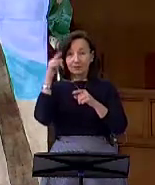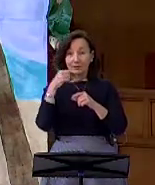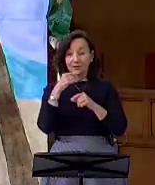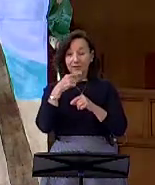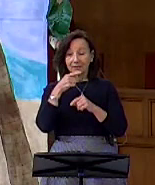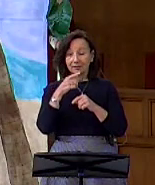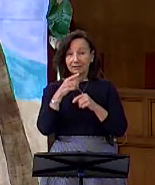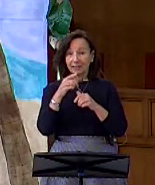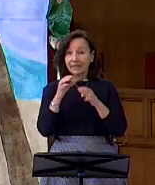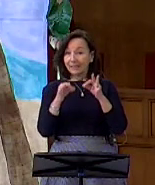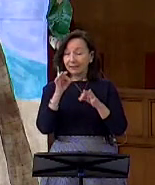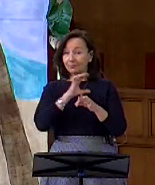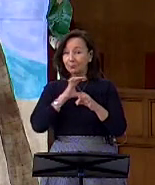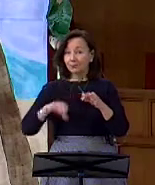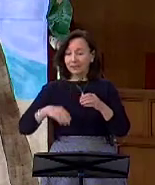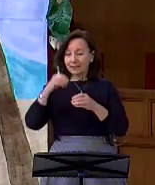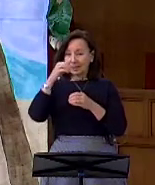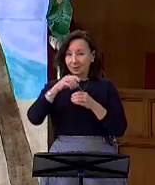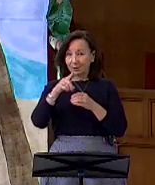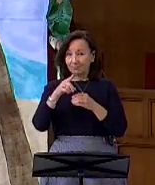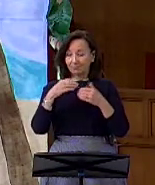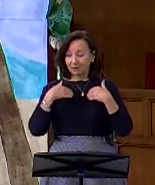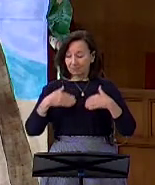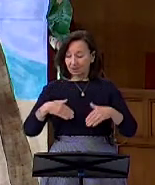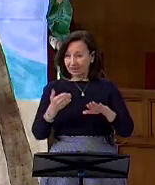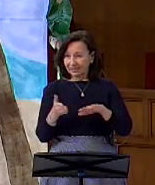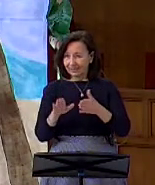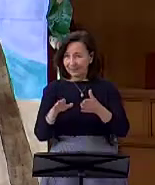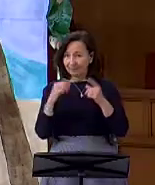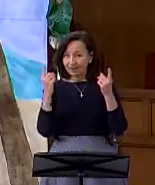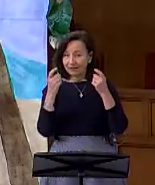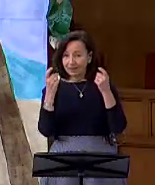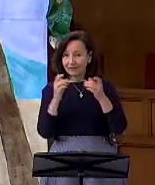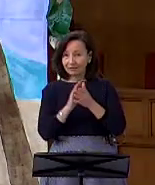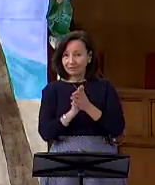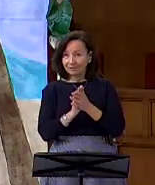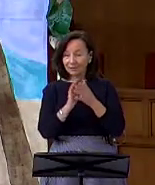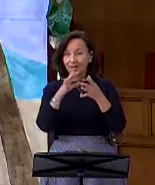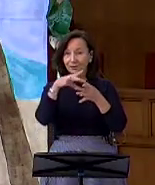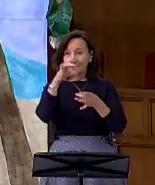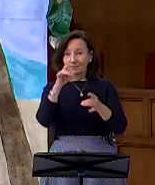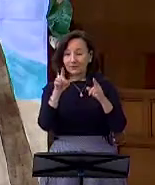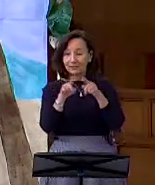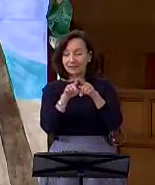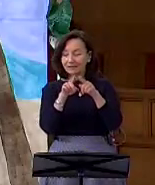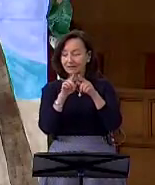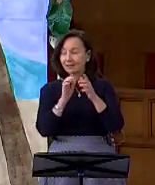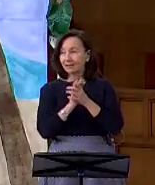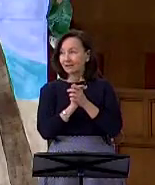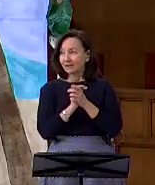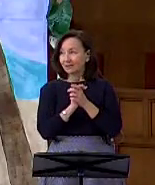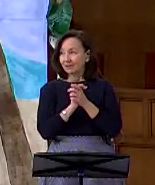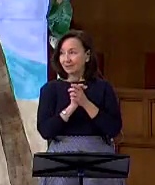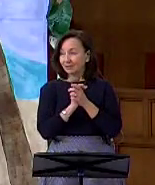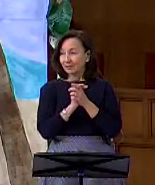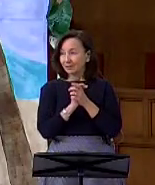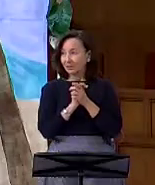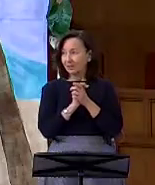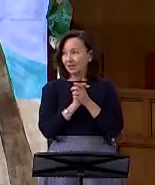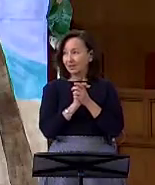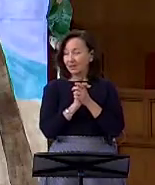you, though the body is dead because of sin, the Spirit is life because of righteousness.